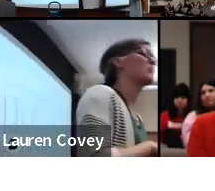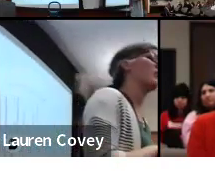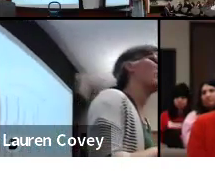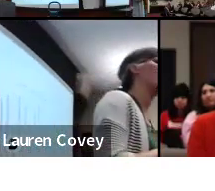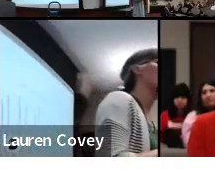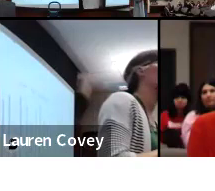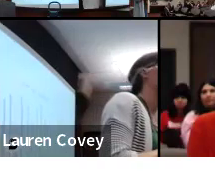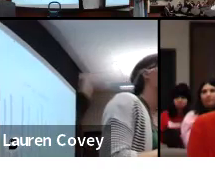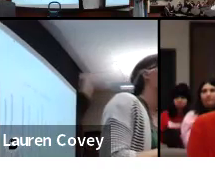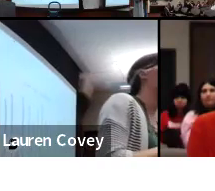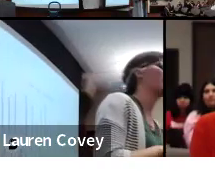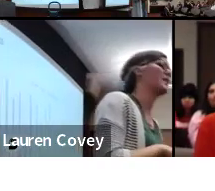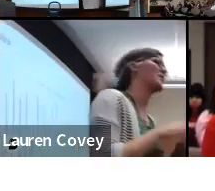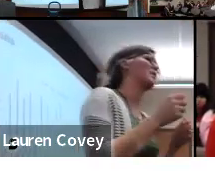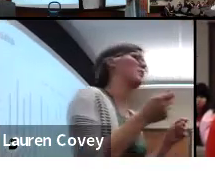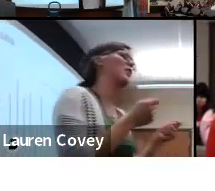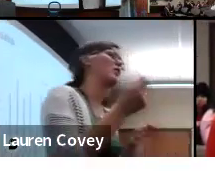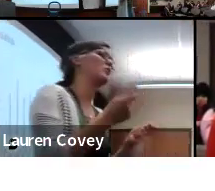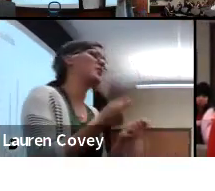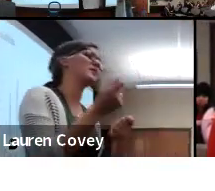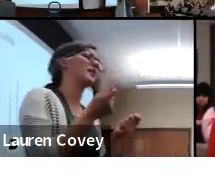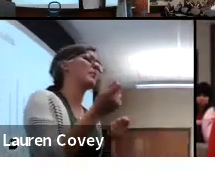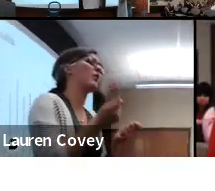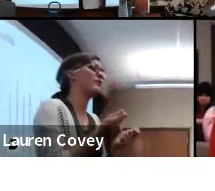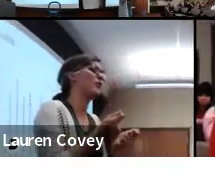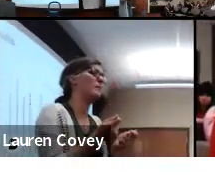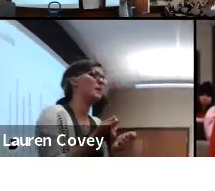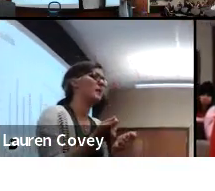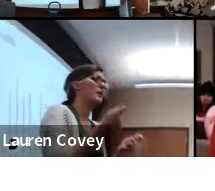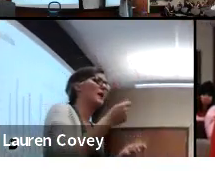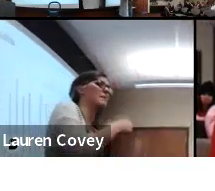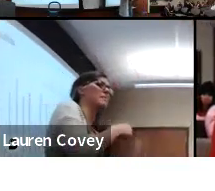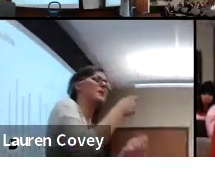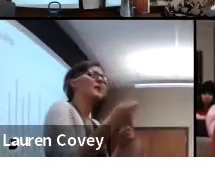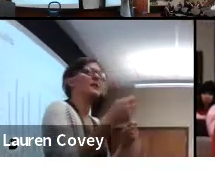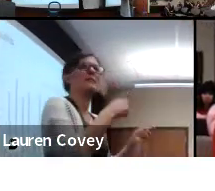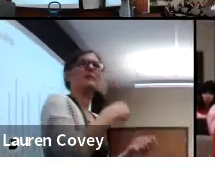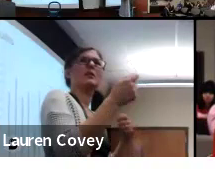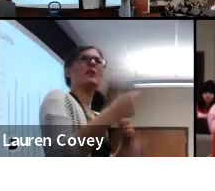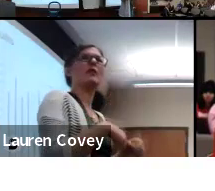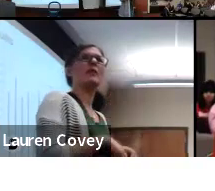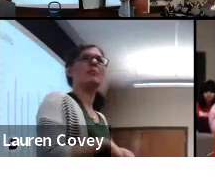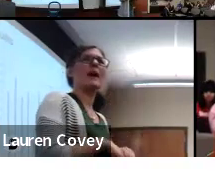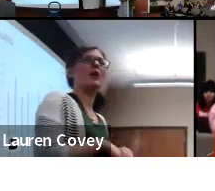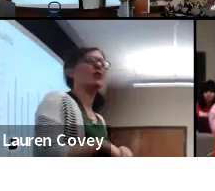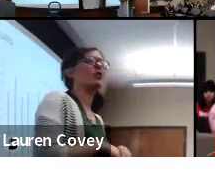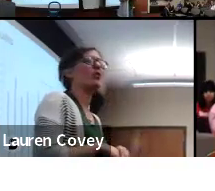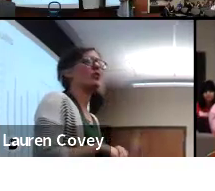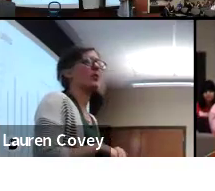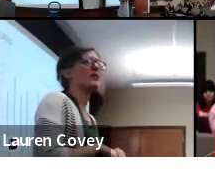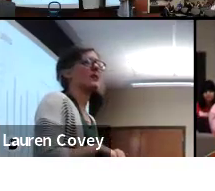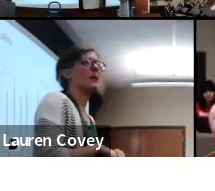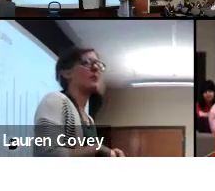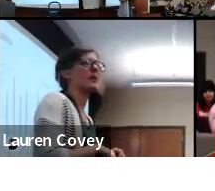I do think age matters, right? But it's really hard to tease that apart from you know, from the